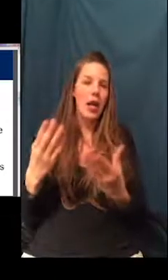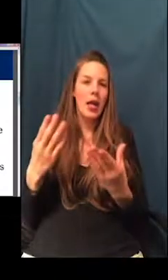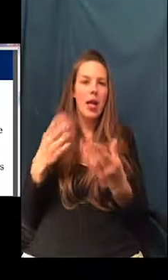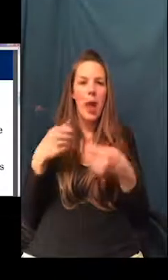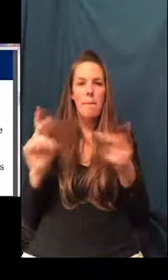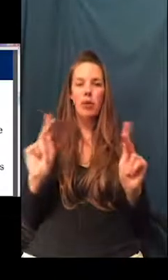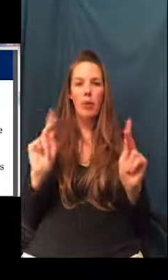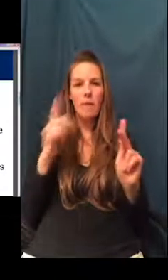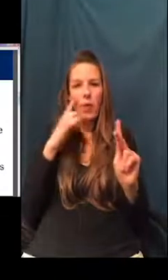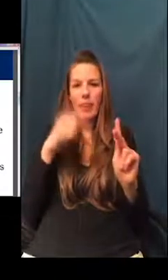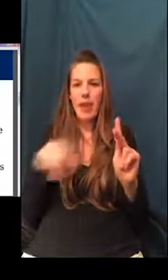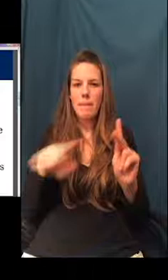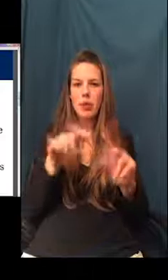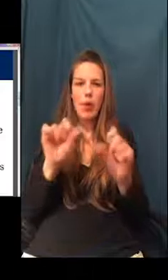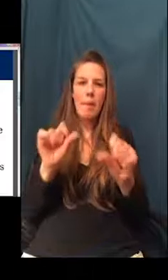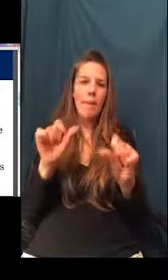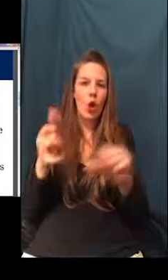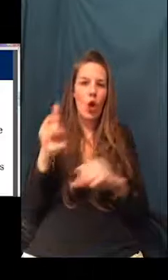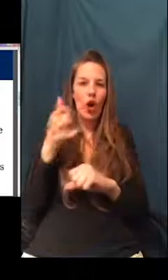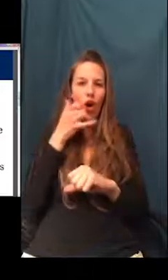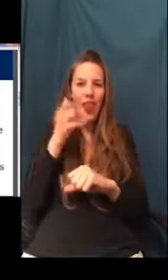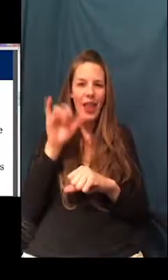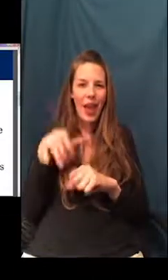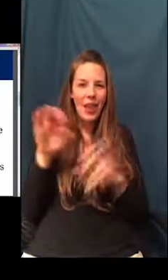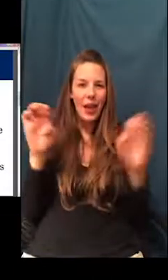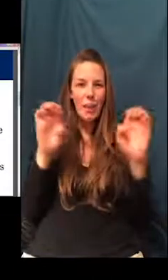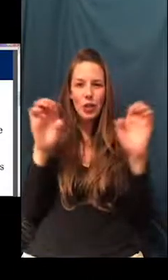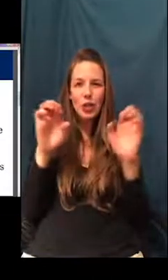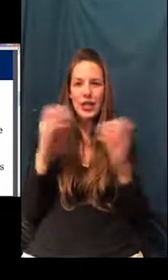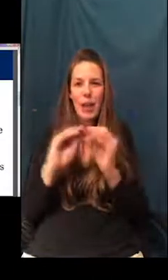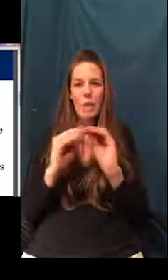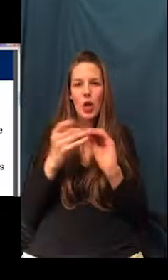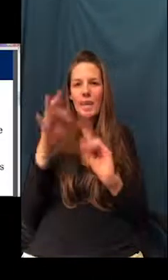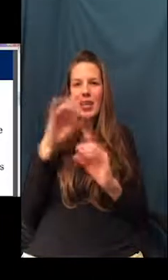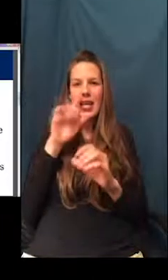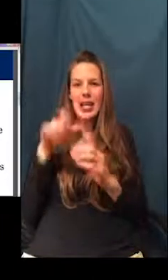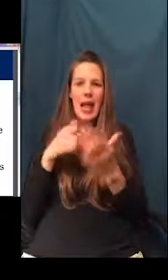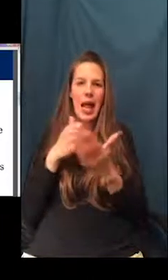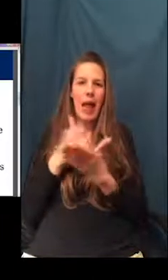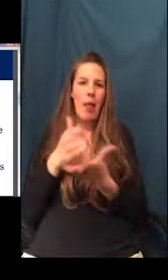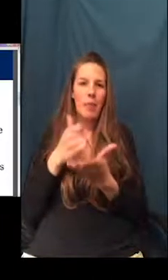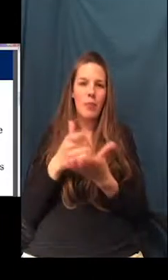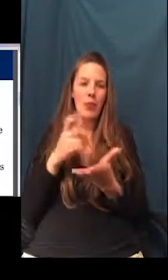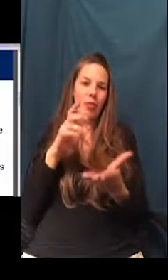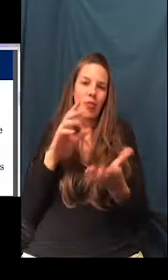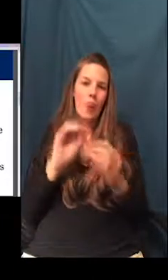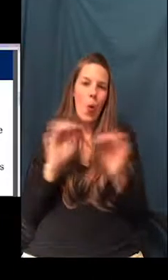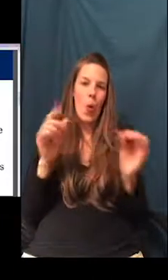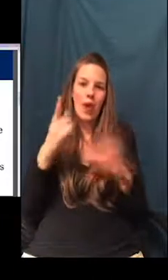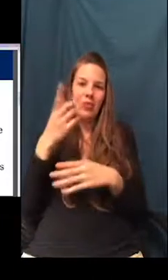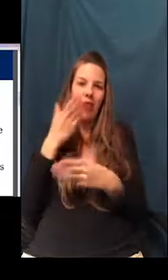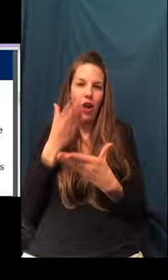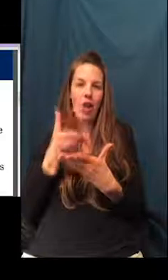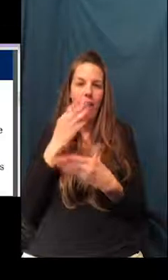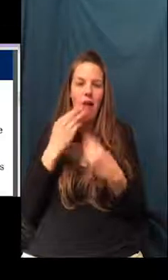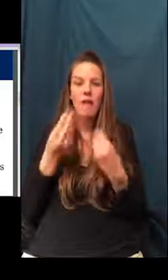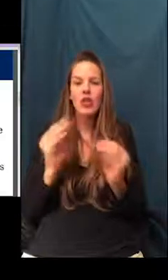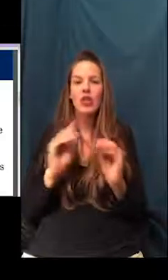an opportunity for them to be able to call like an emergency number if they need assistance when nobody's in the office.